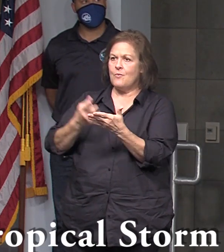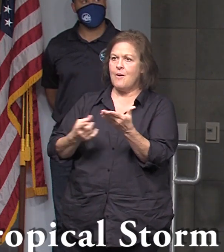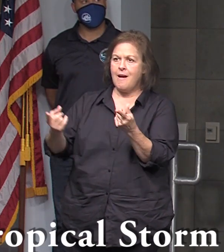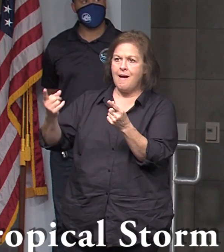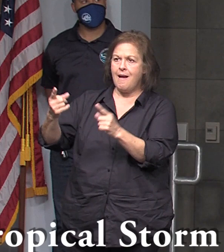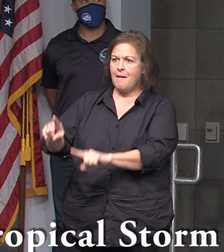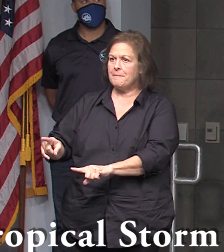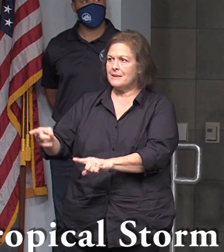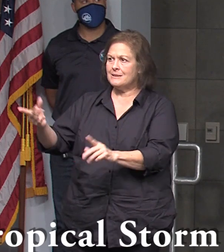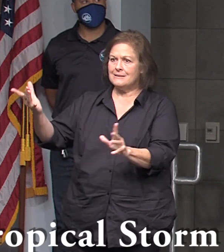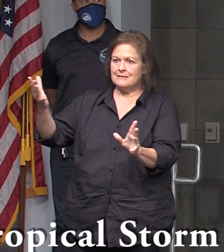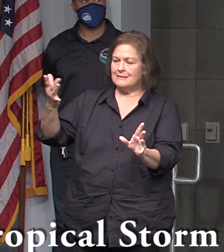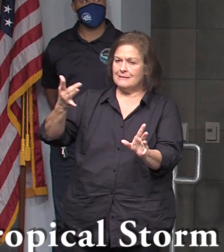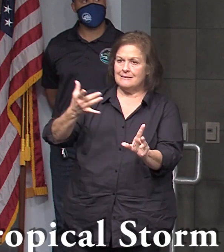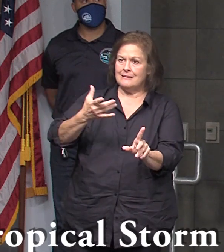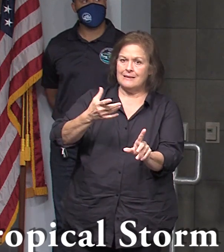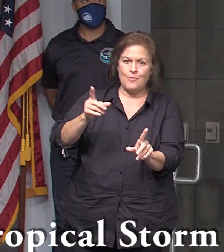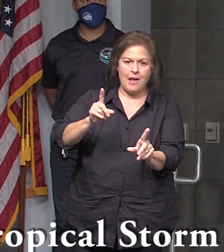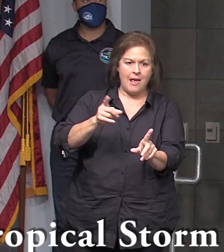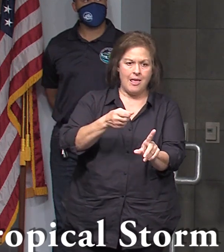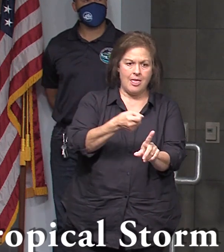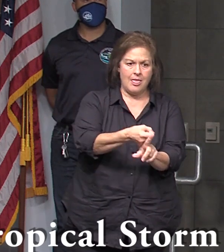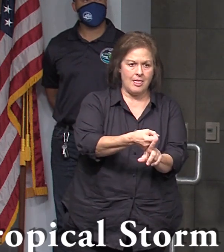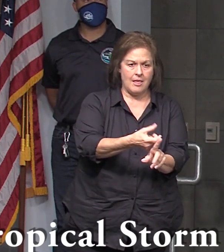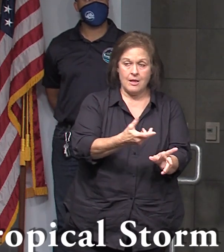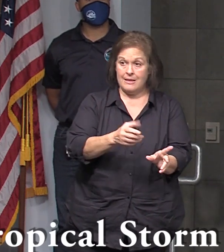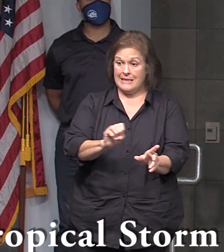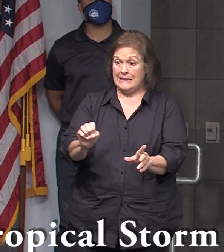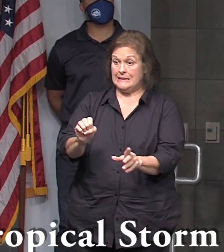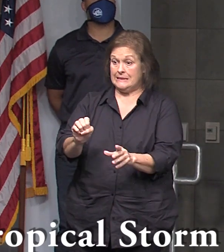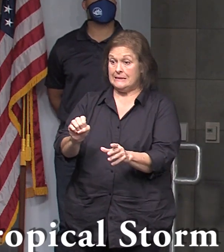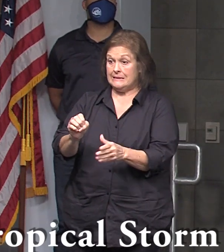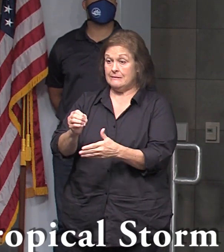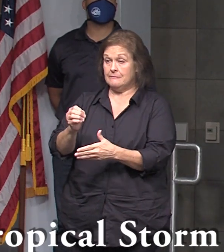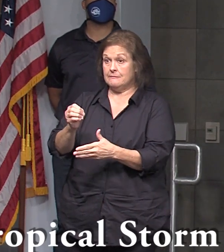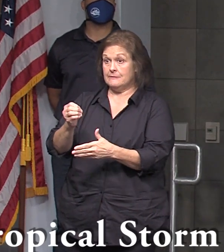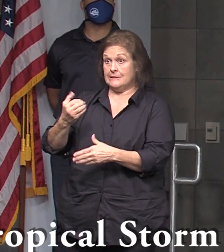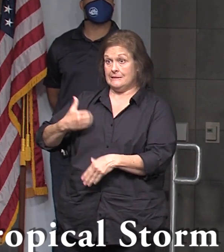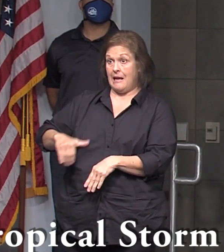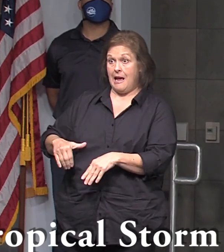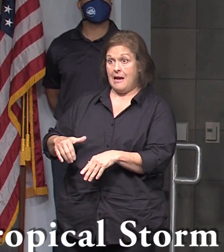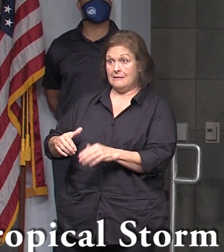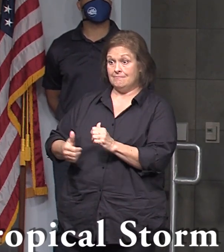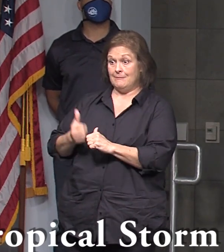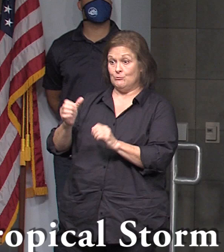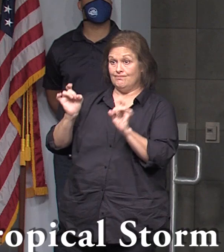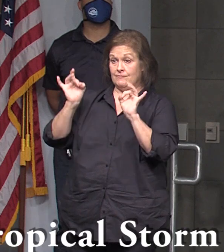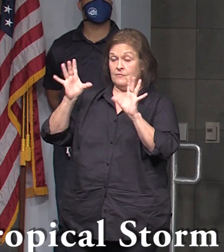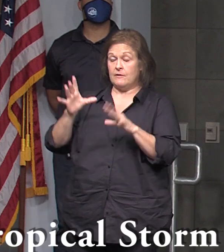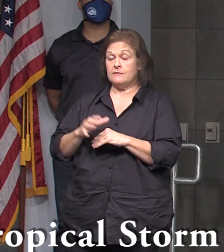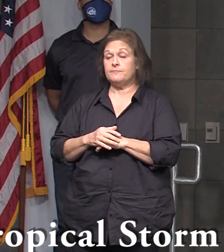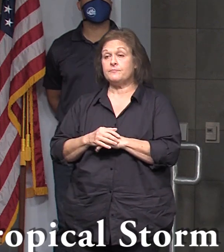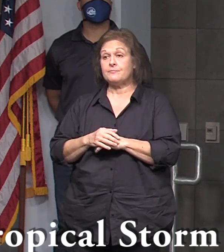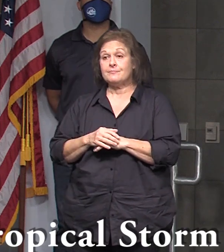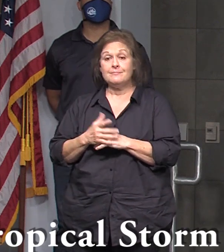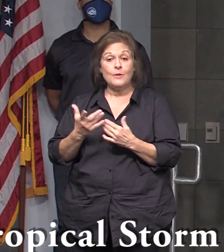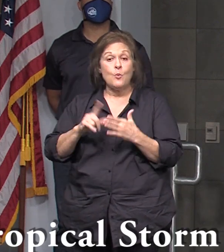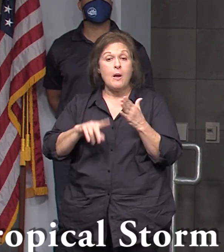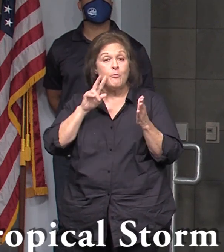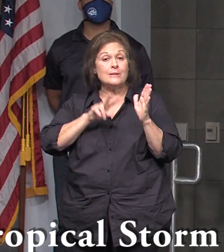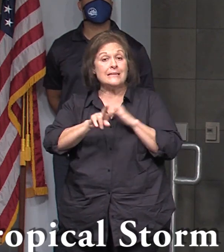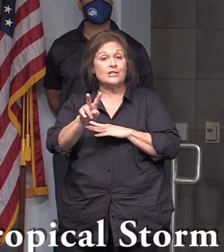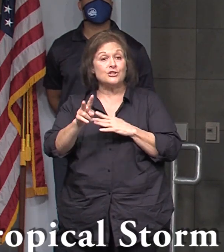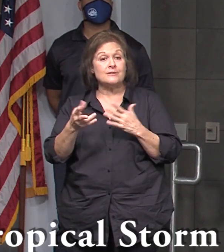manages through the storm, correct, right, and where the path goes, with the eastern side being the most severe. As far as predictions on what those are at